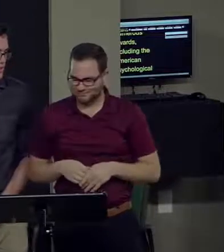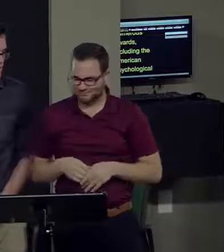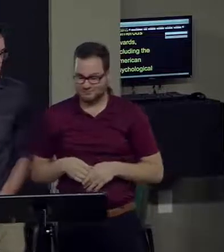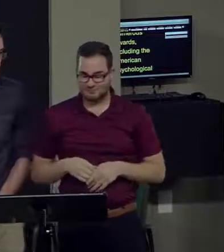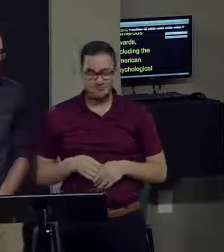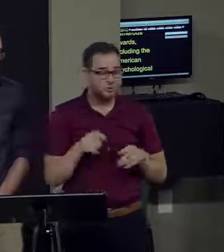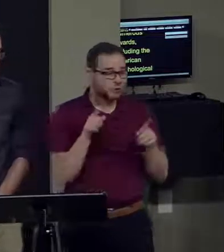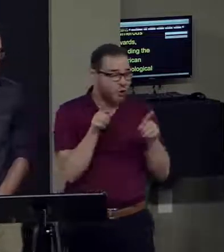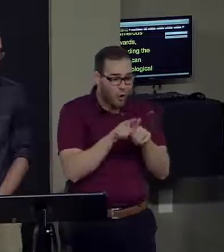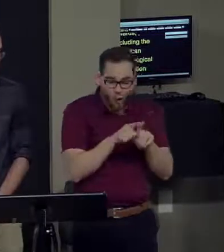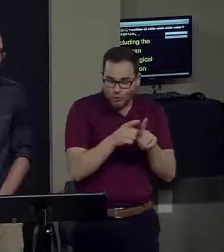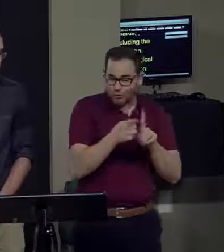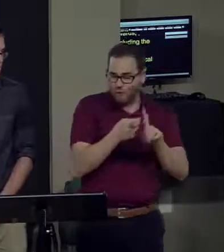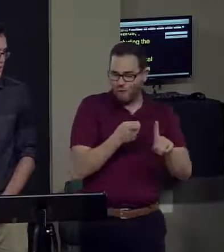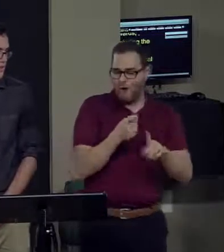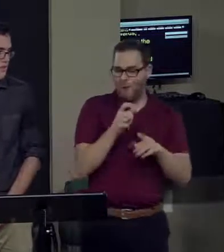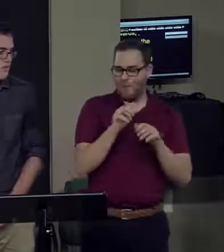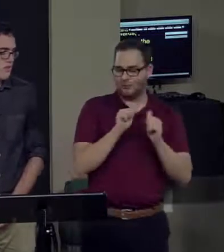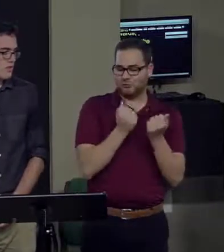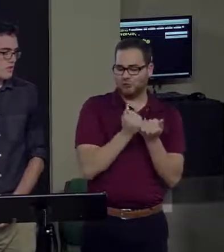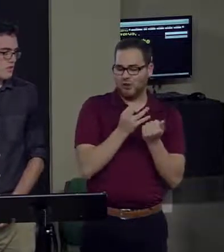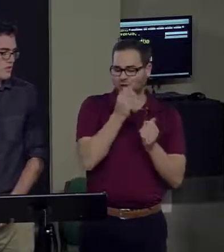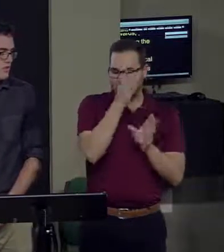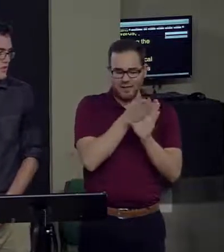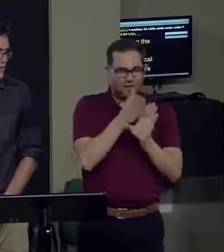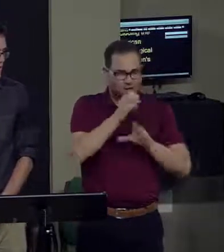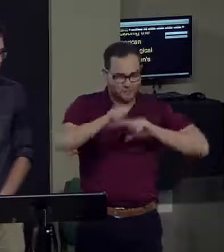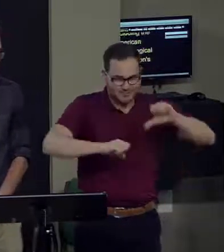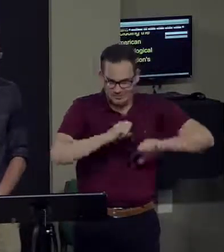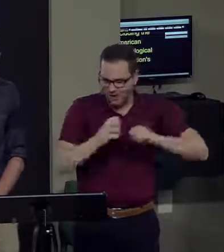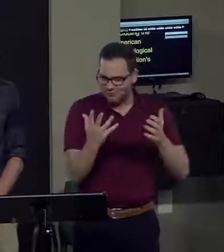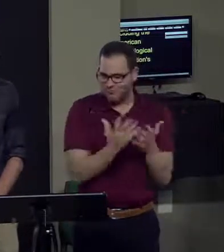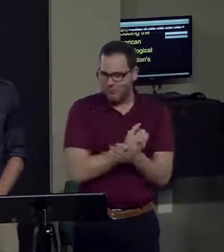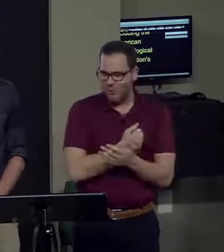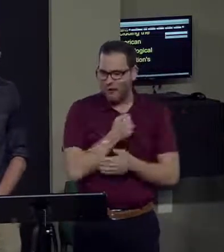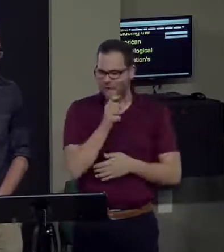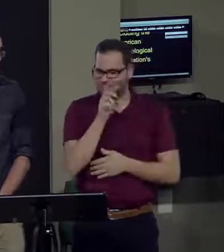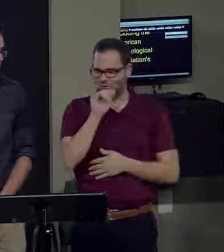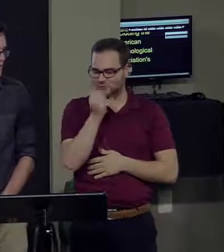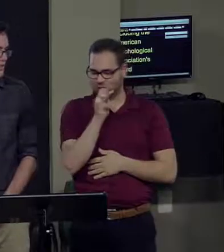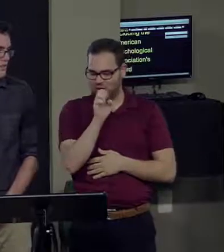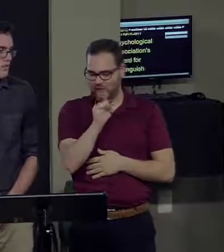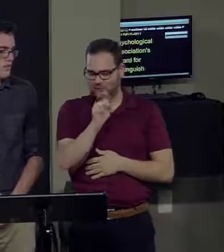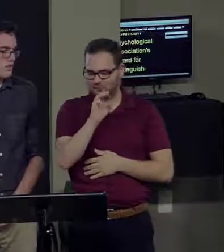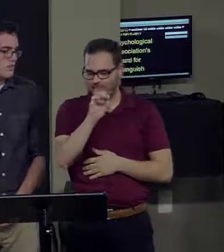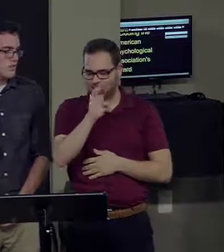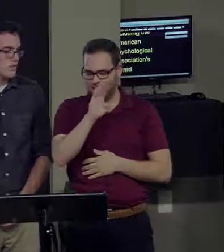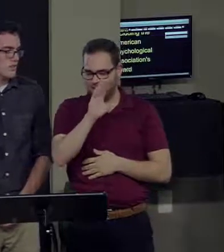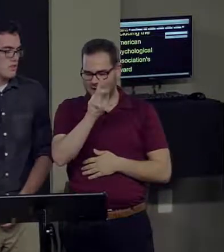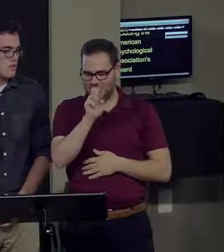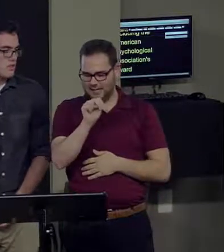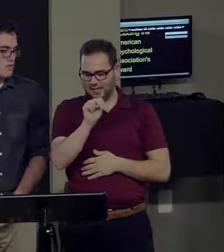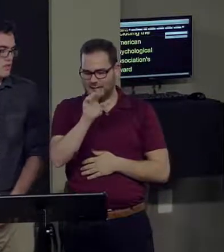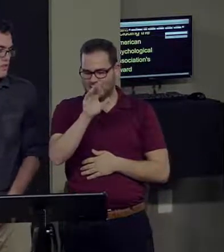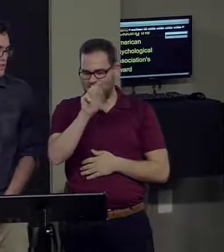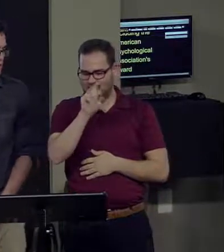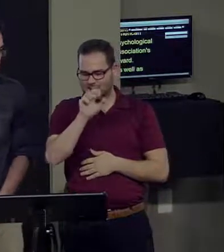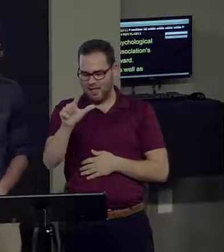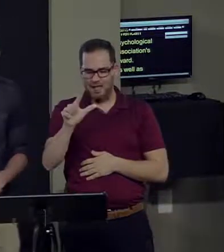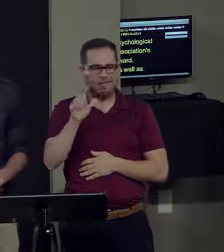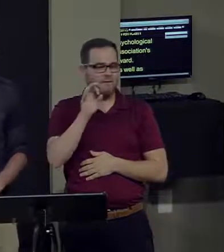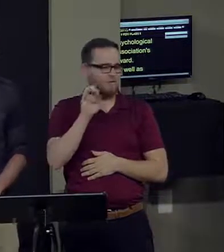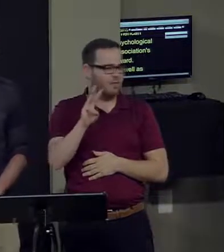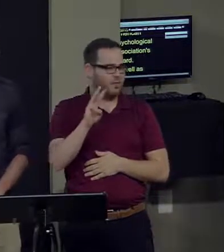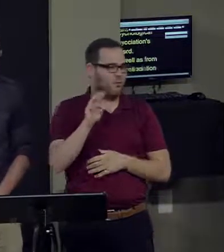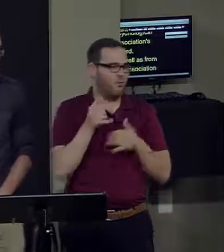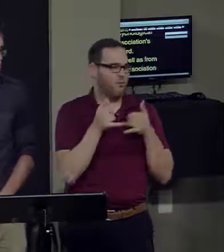the Distinguished Lecturer Award, as well as from the Association for Psychological Science, the